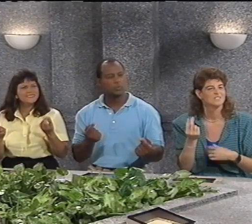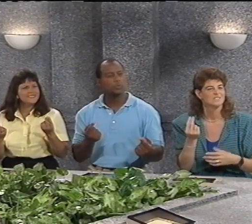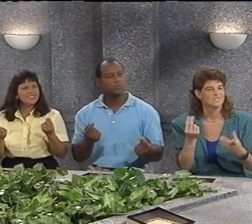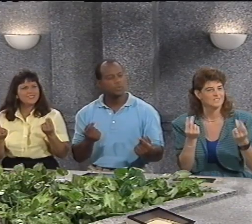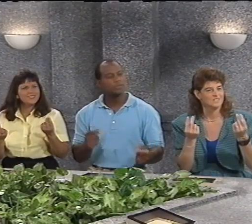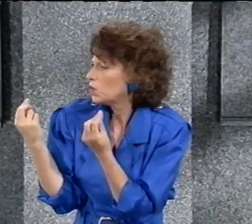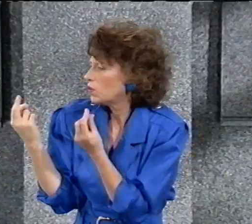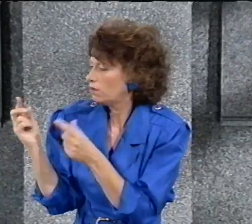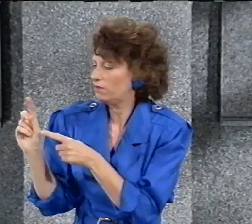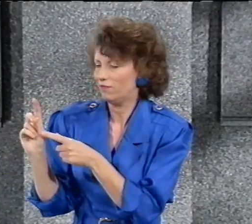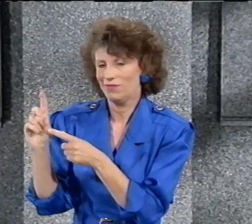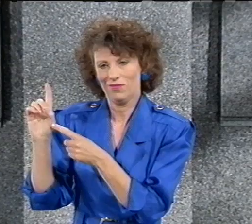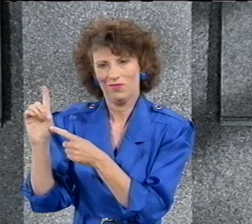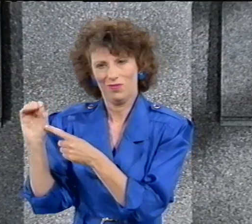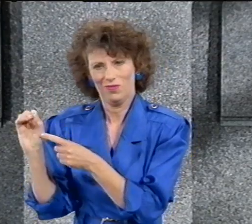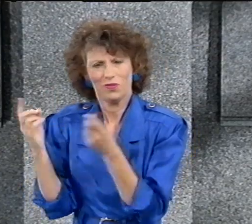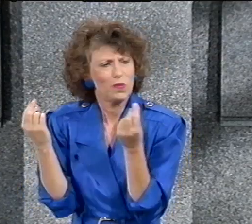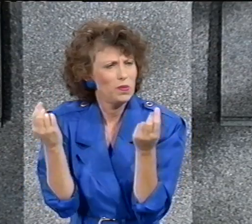What am I supposed to do? What are you doing?